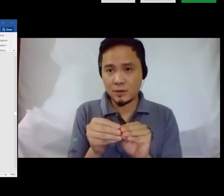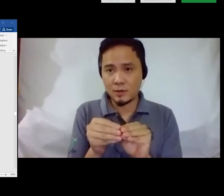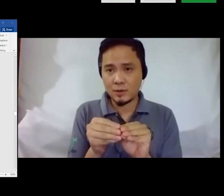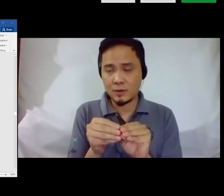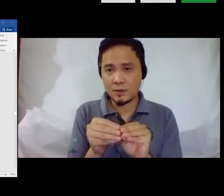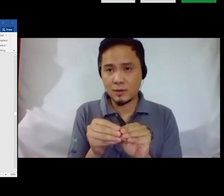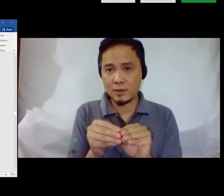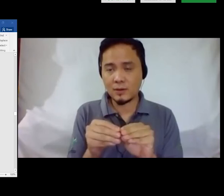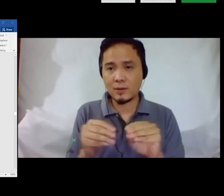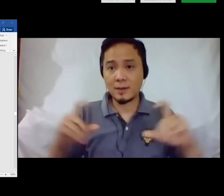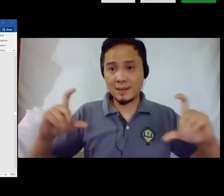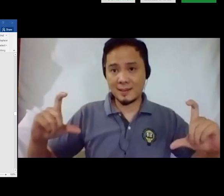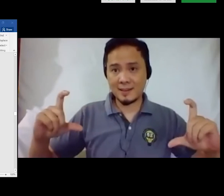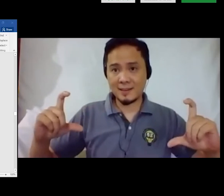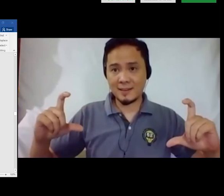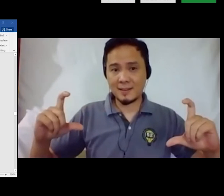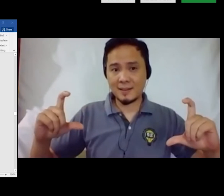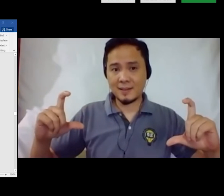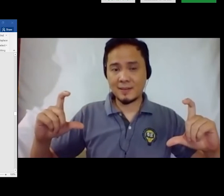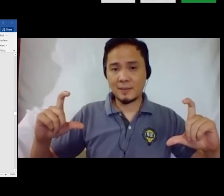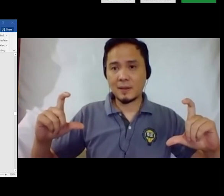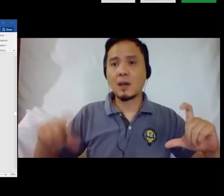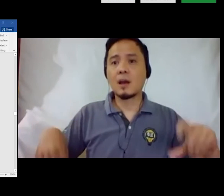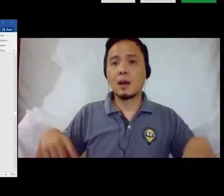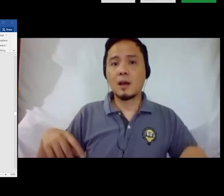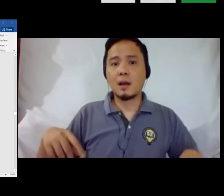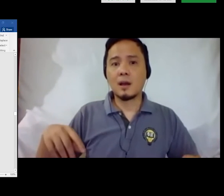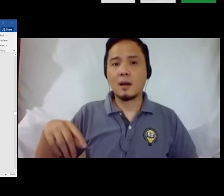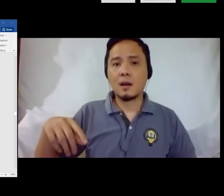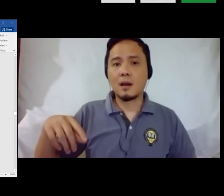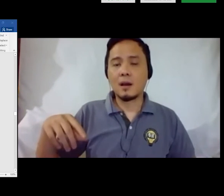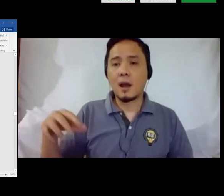16 is the object, and it is a number.